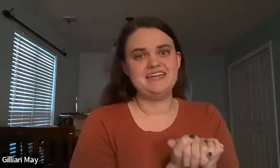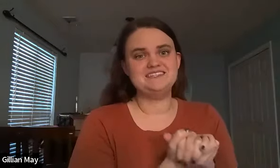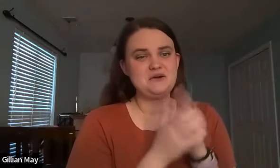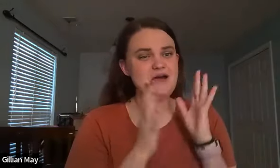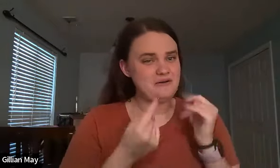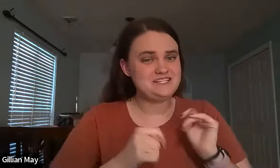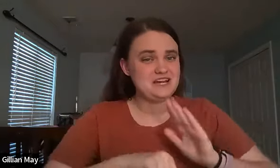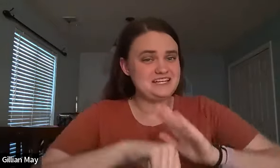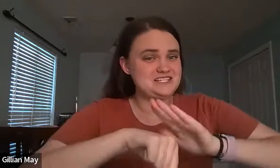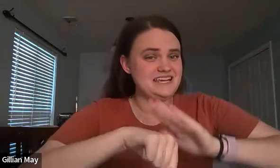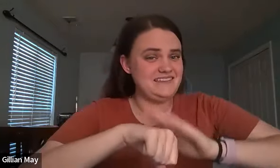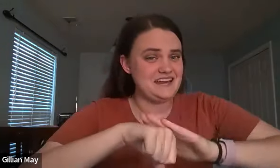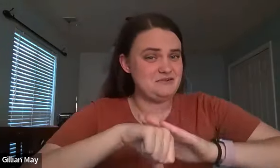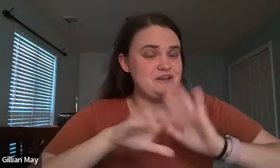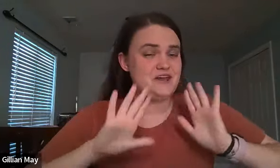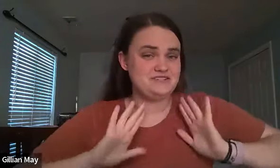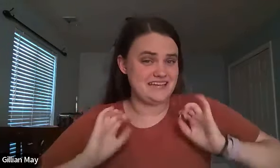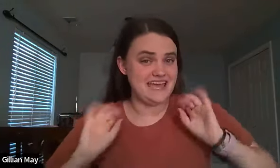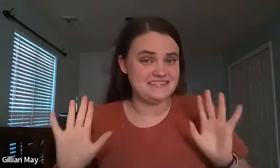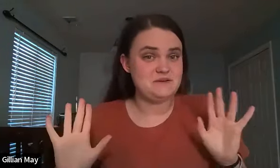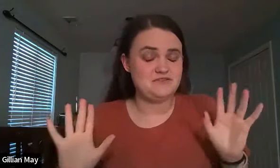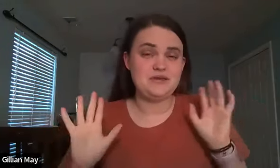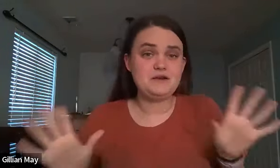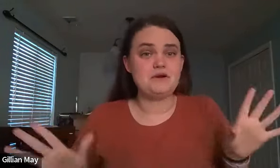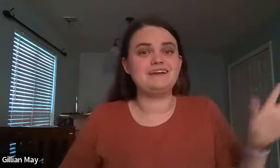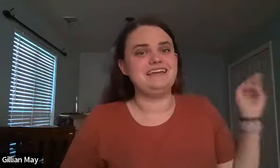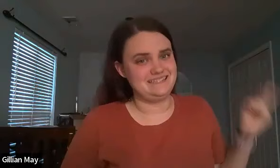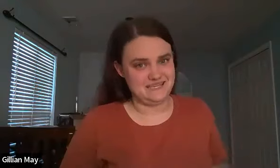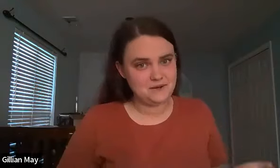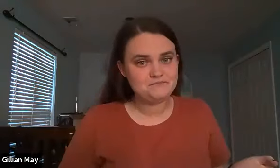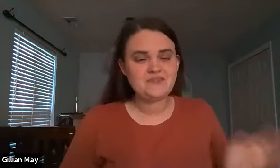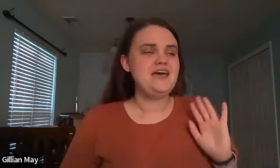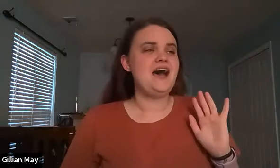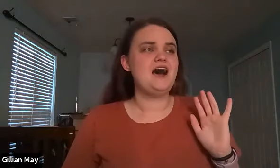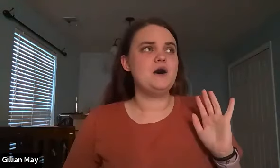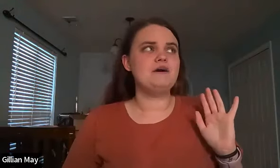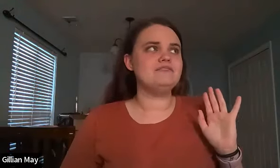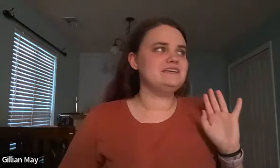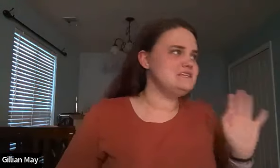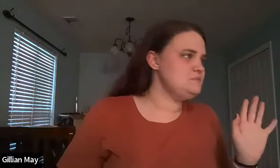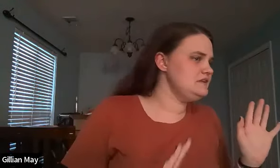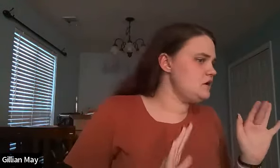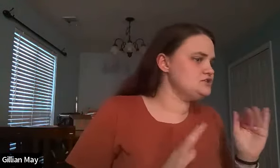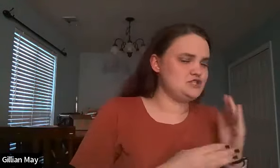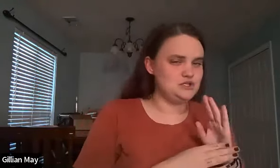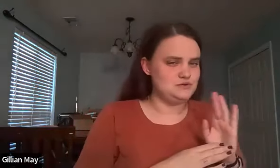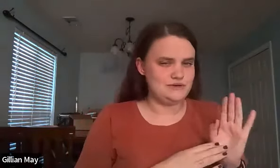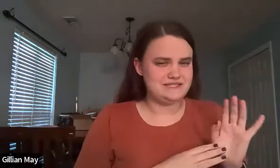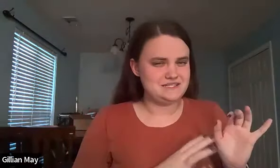And so I always try to just like let everyone know, just a heads up, if you hear a bark, it's them. They typically aren't too noisy